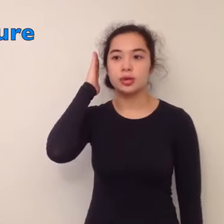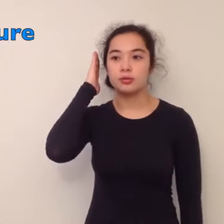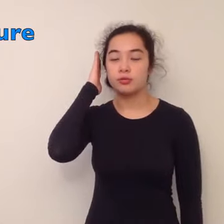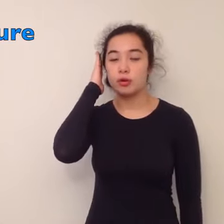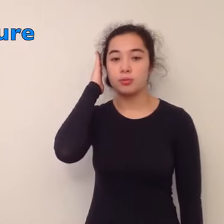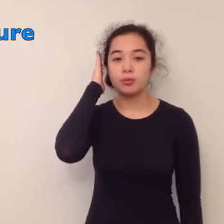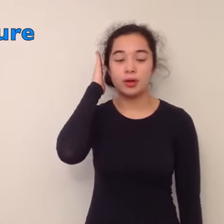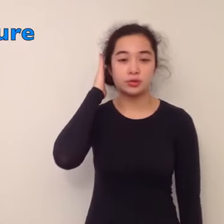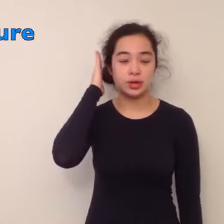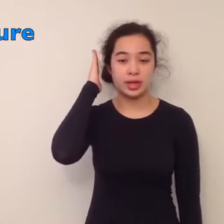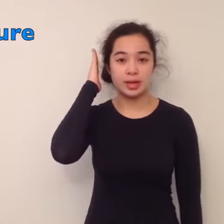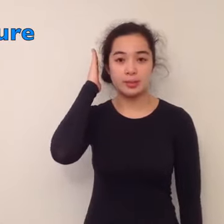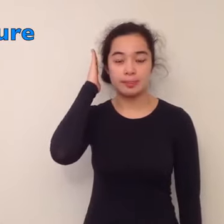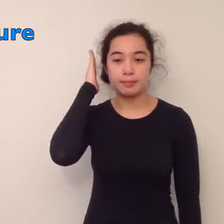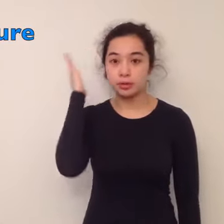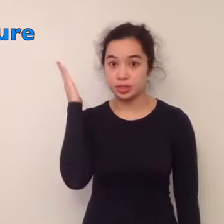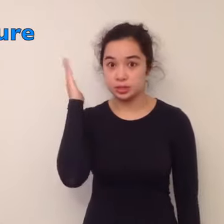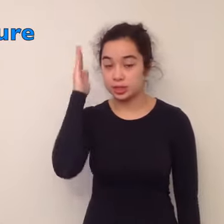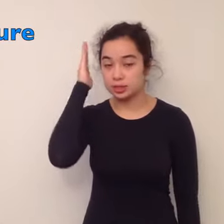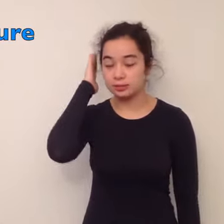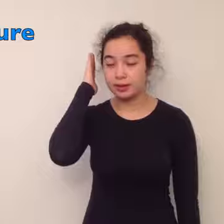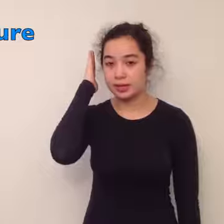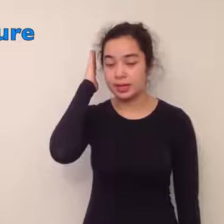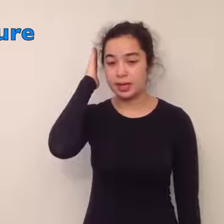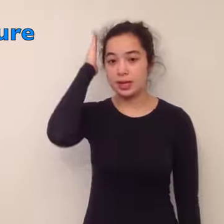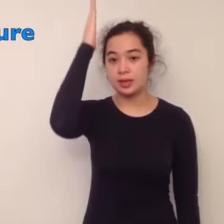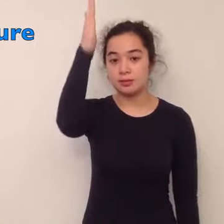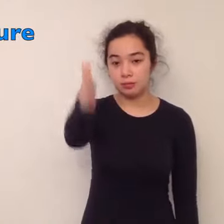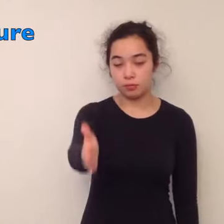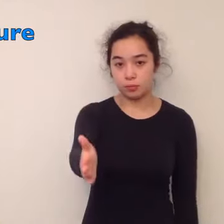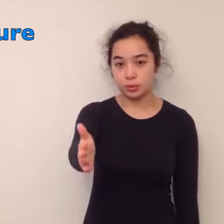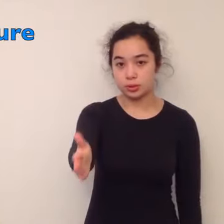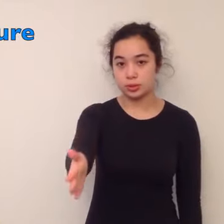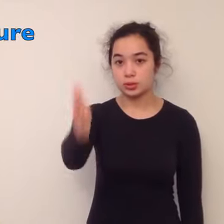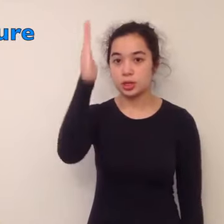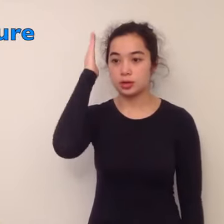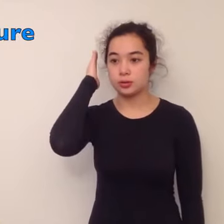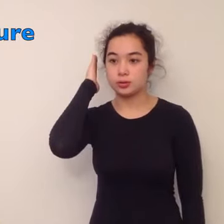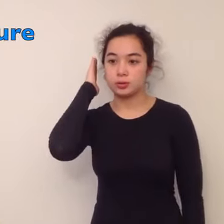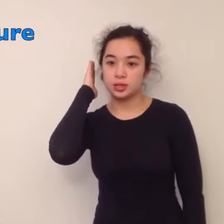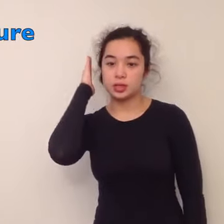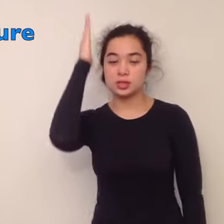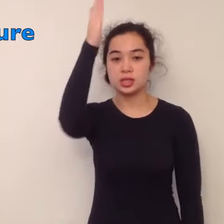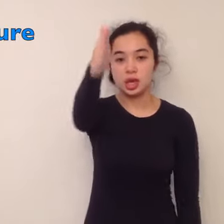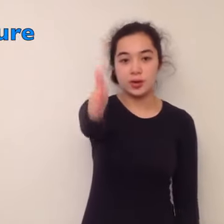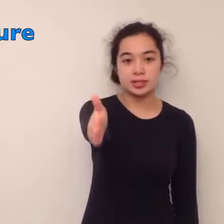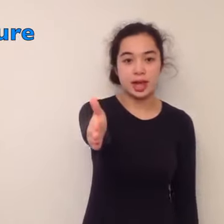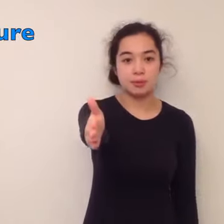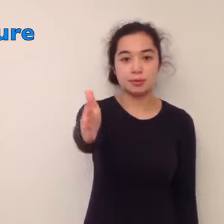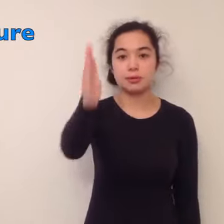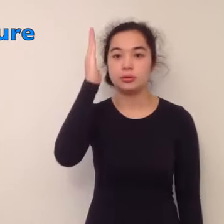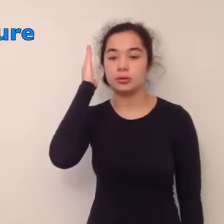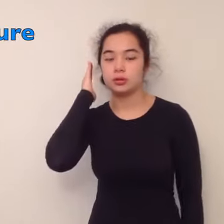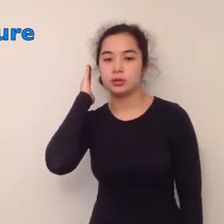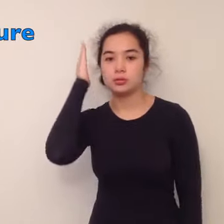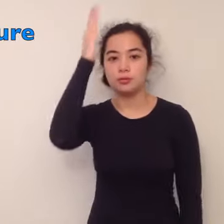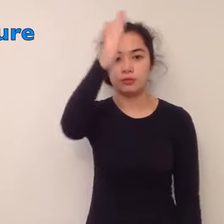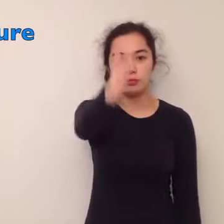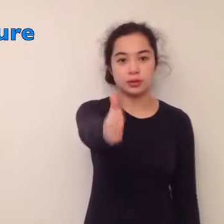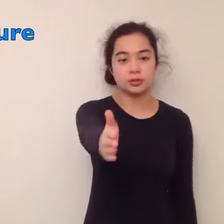it from around your ear, not touching your ear, just around it, and forward. So it's going to happen. It's in front of